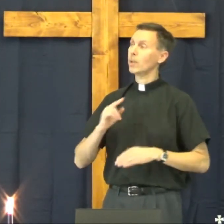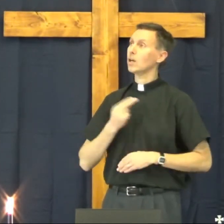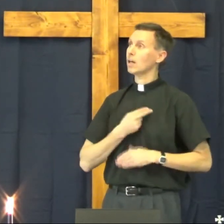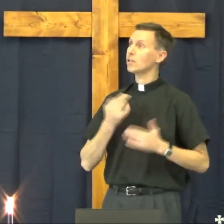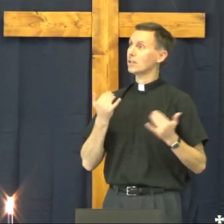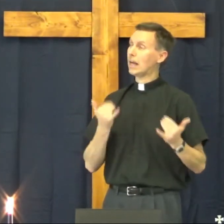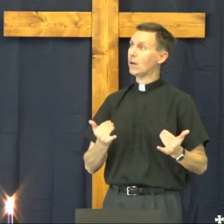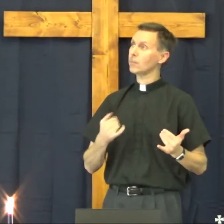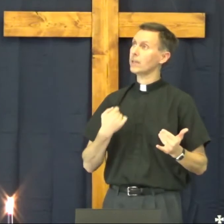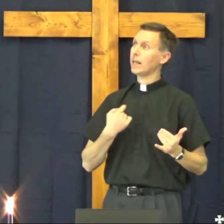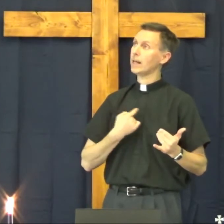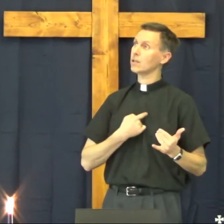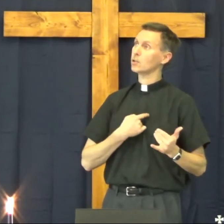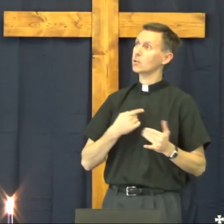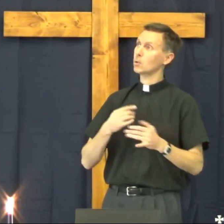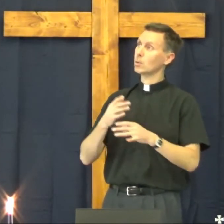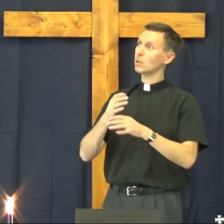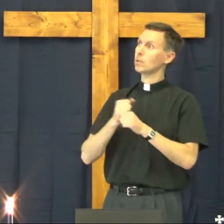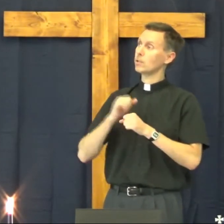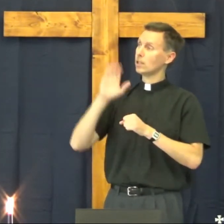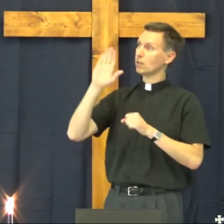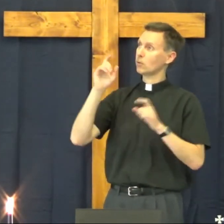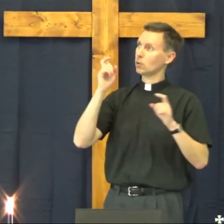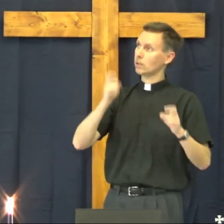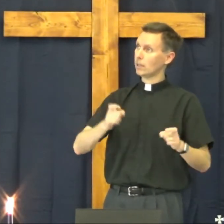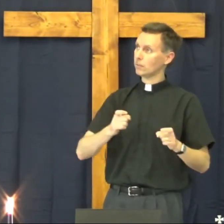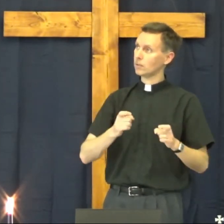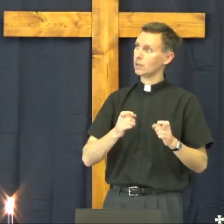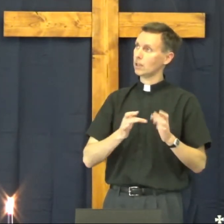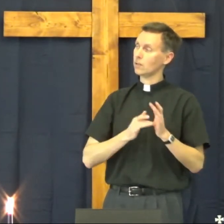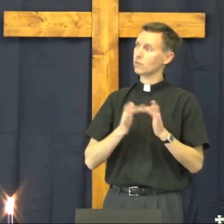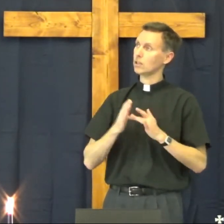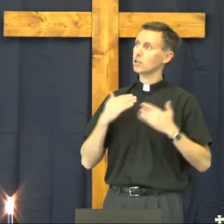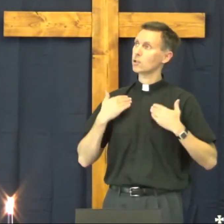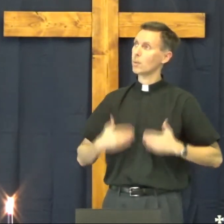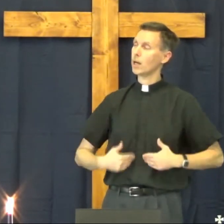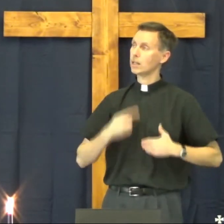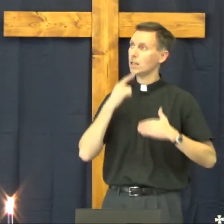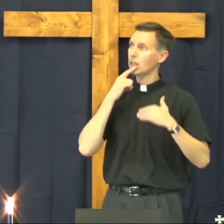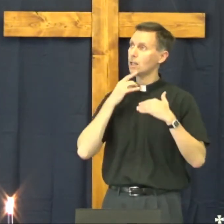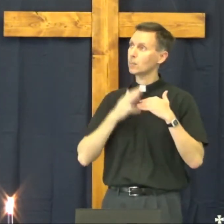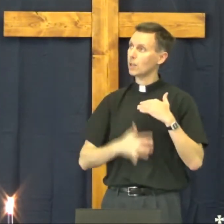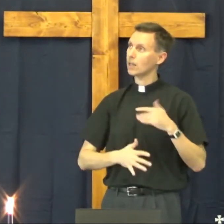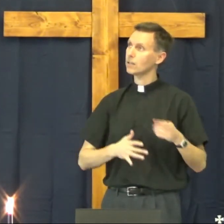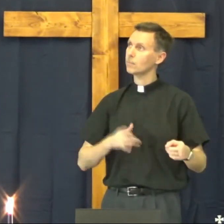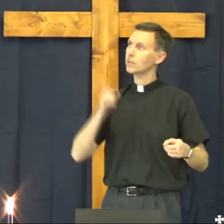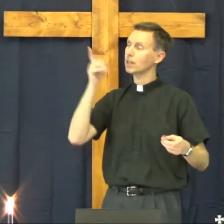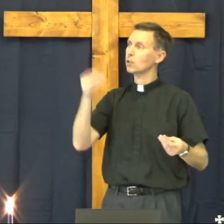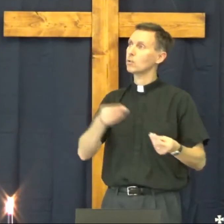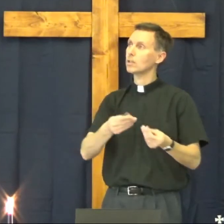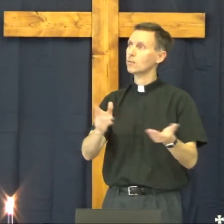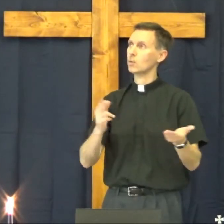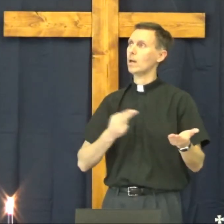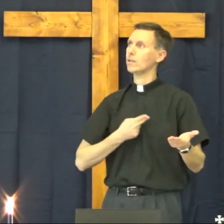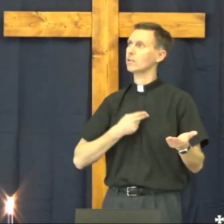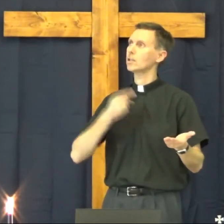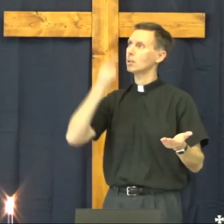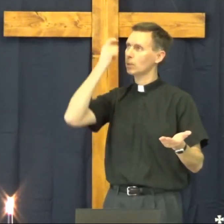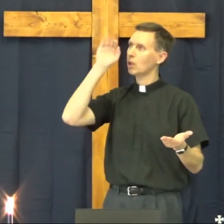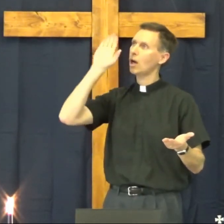Prepare us now as we receive your gift of Jesus' body and blood that you give to us